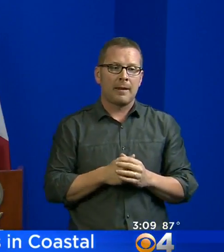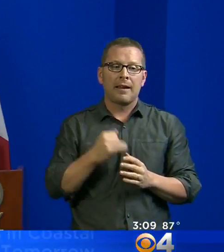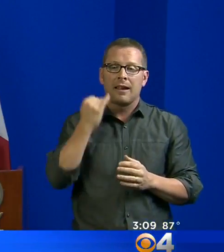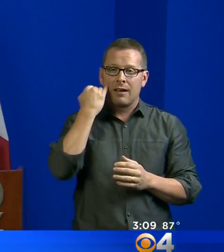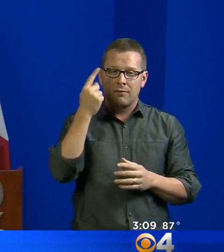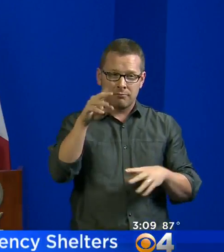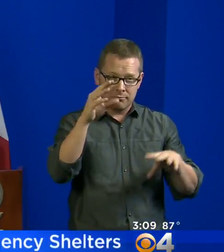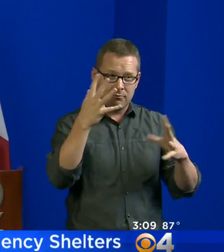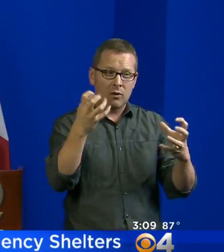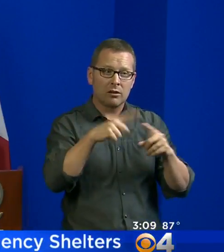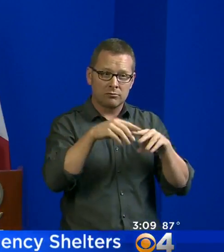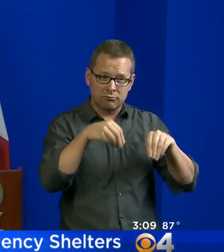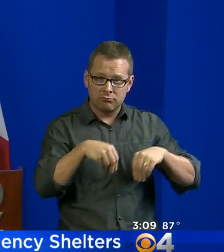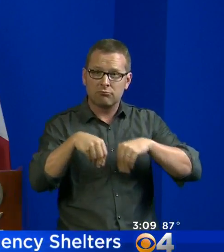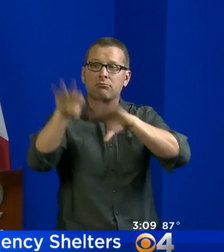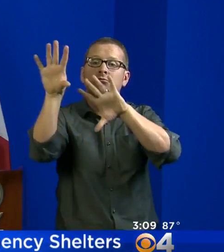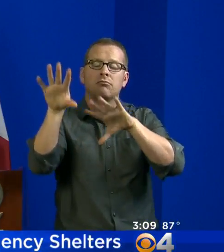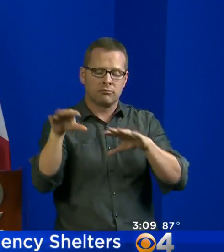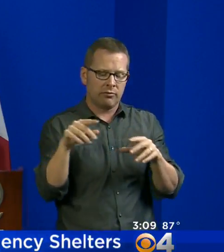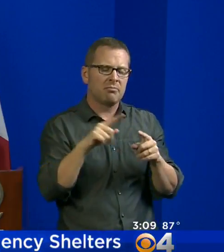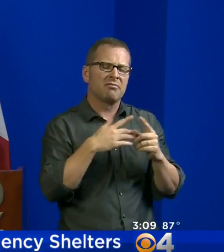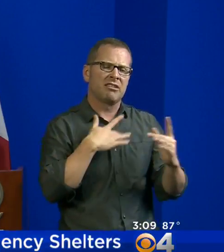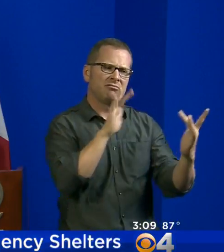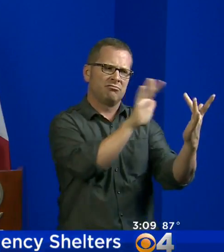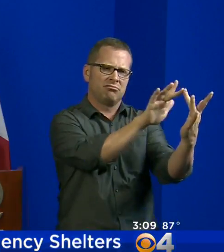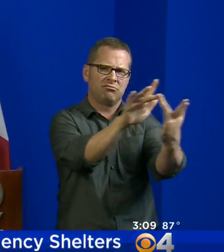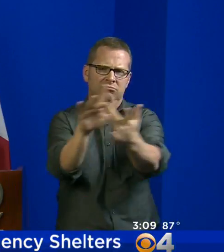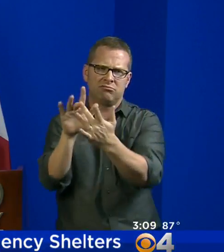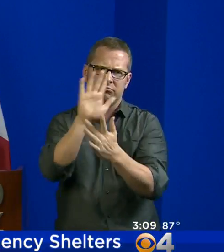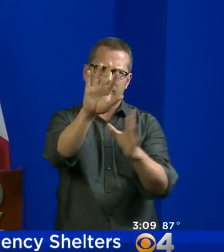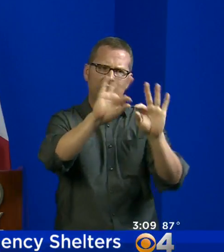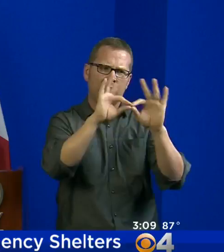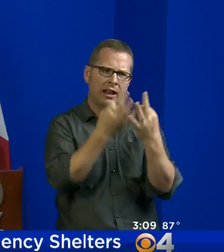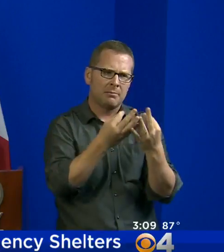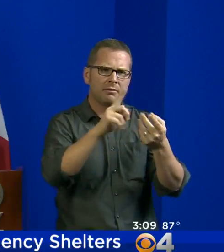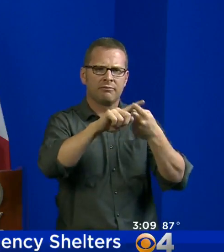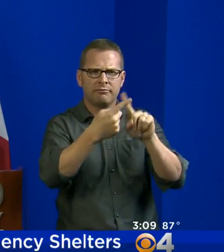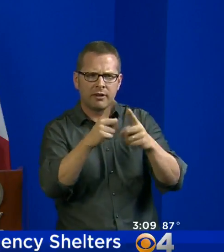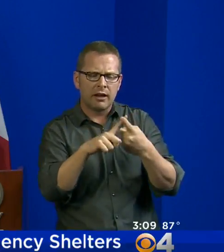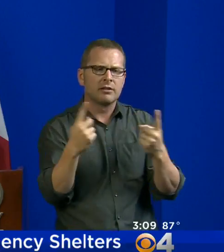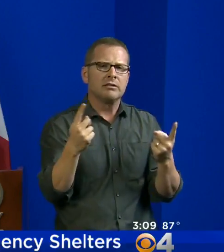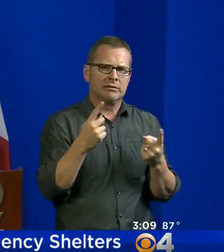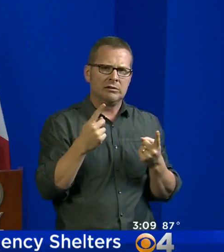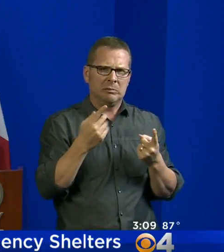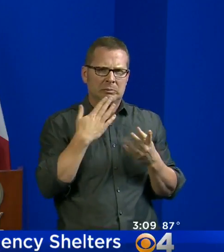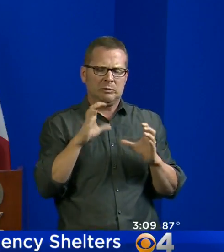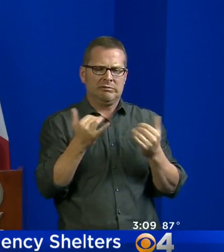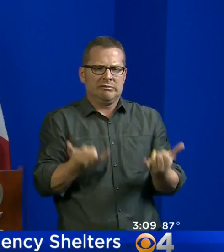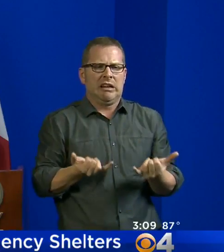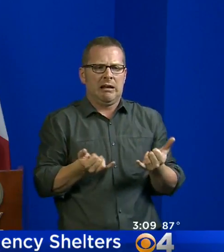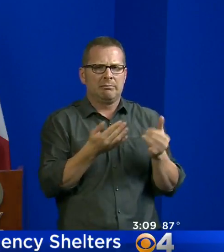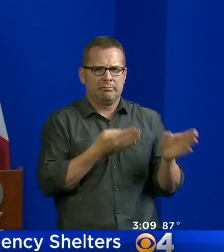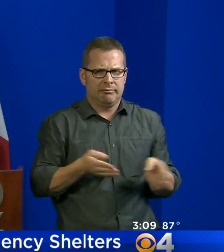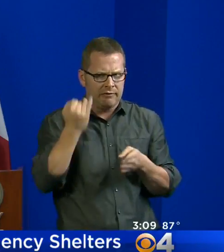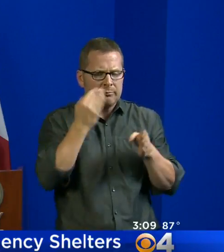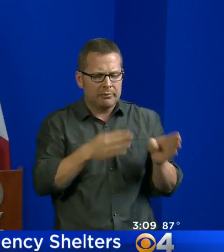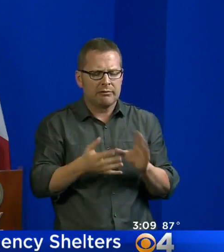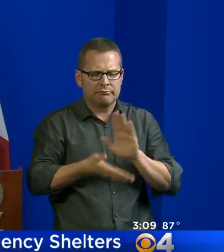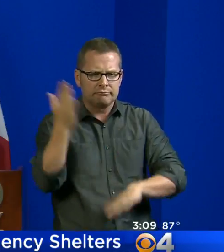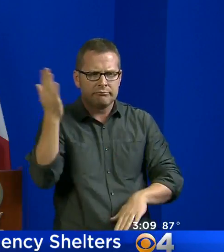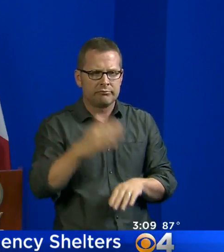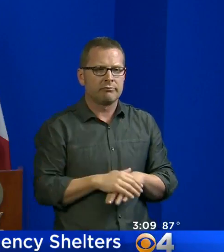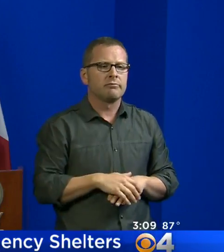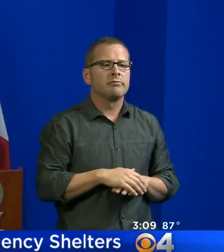it's very important to get an early start today or tomorrow, because by tomorrow, not only will Monroe County be